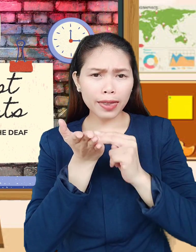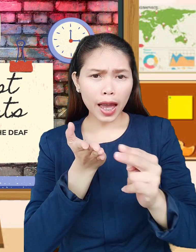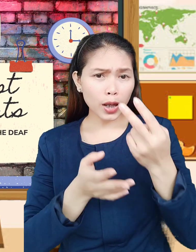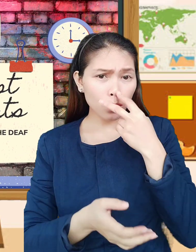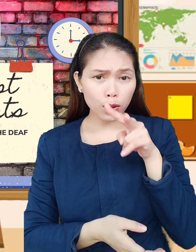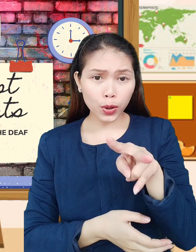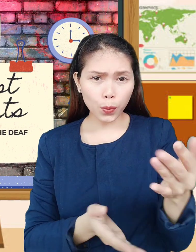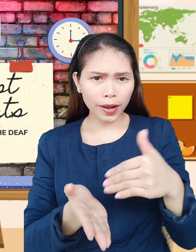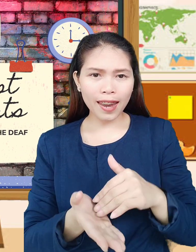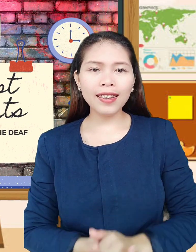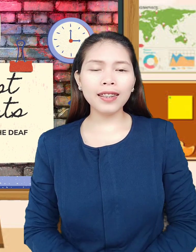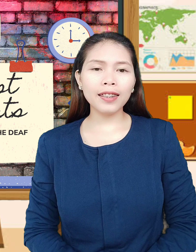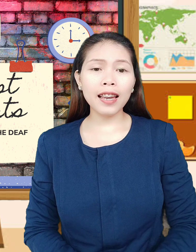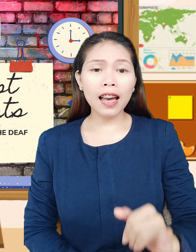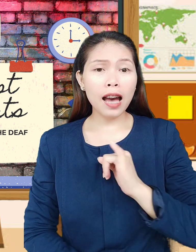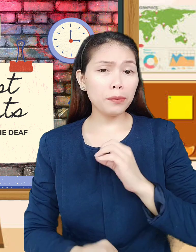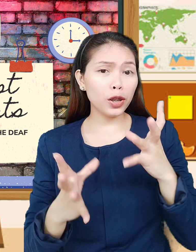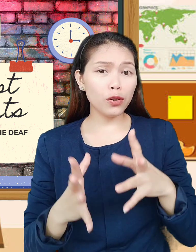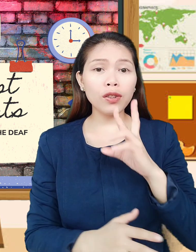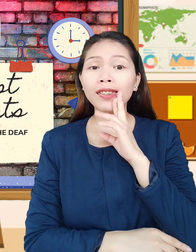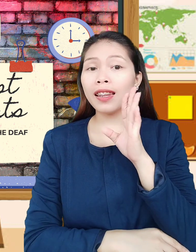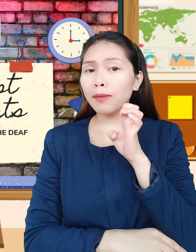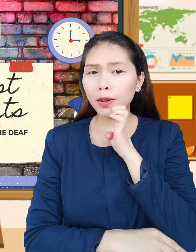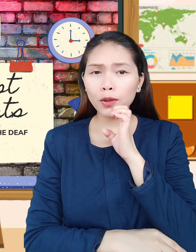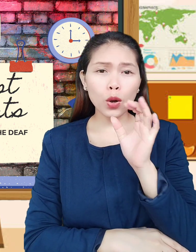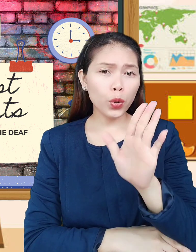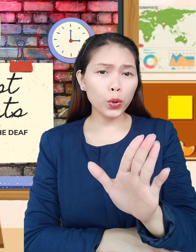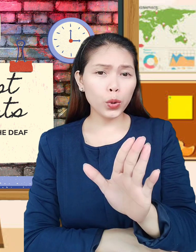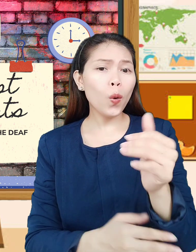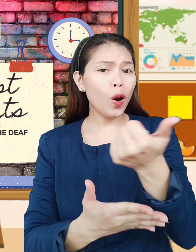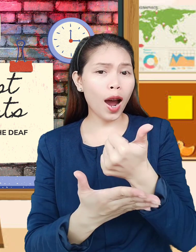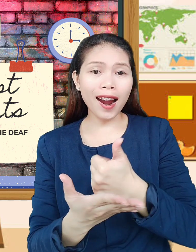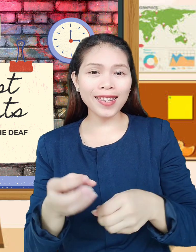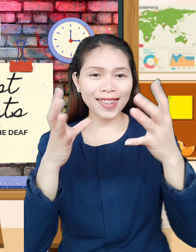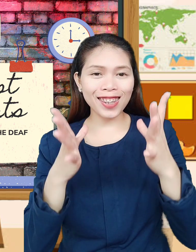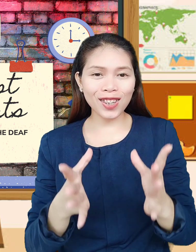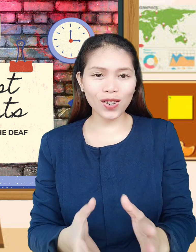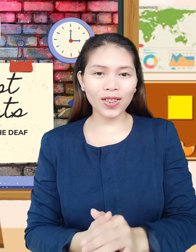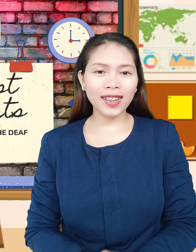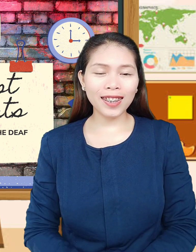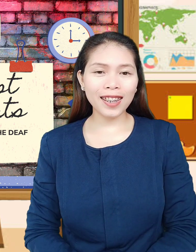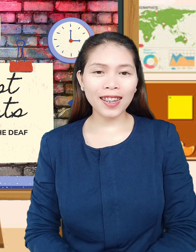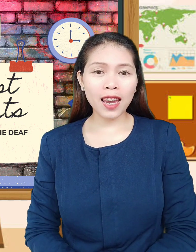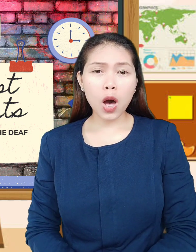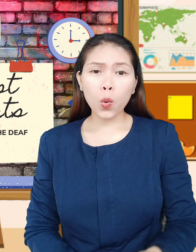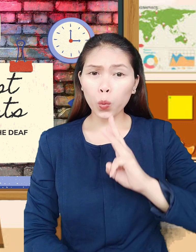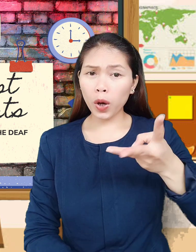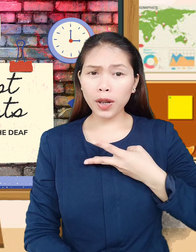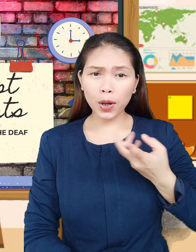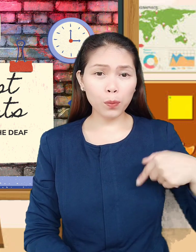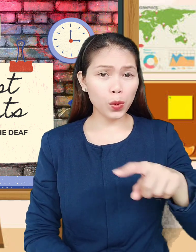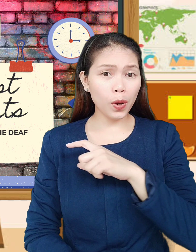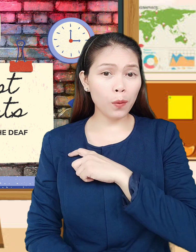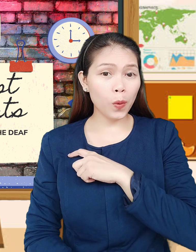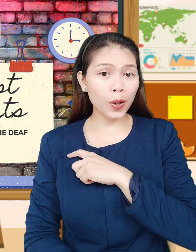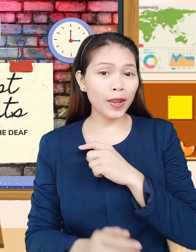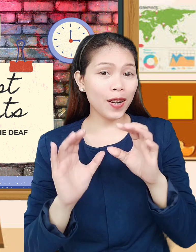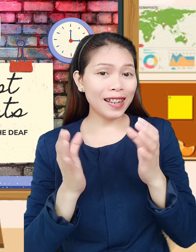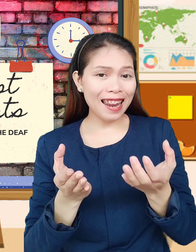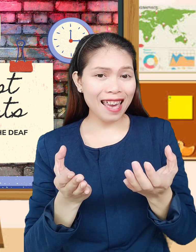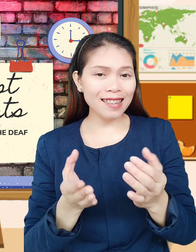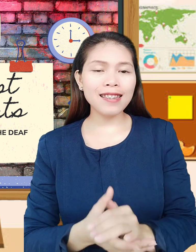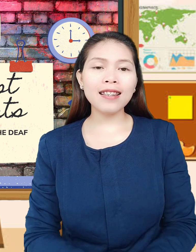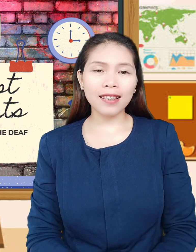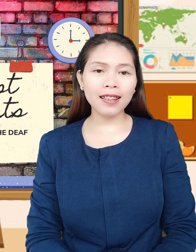Hi students, nice to see you again. I am teacher Yellen Espian, your arts teacher. Welcome to